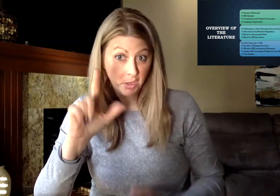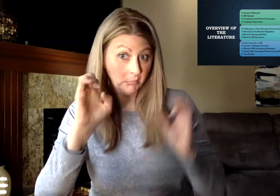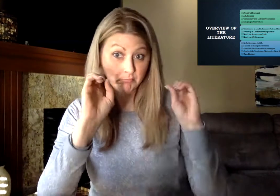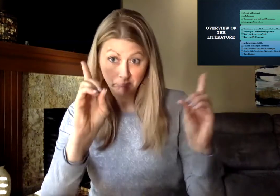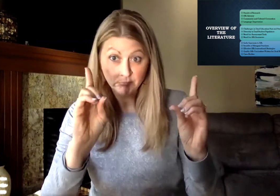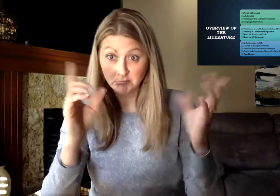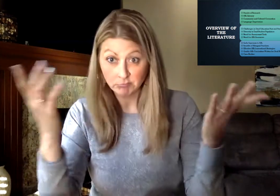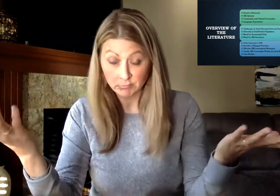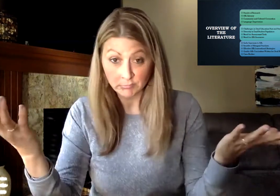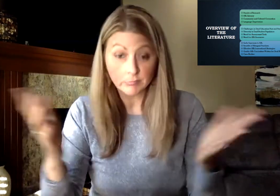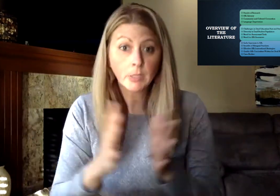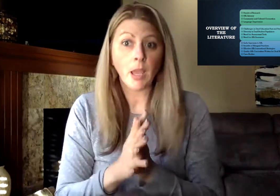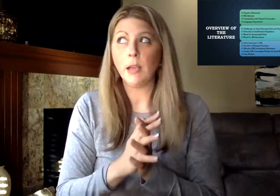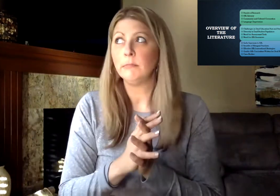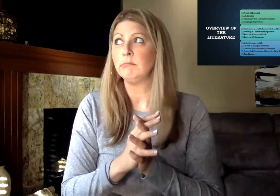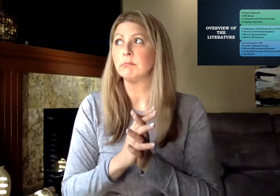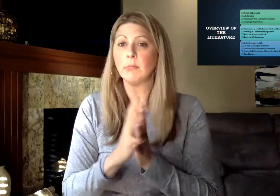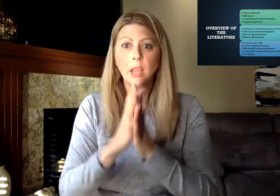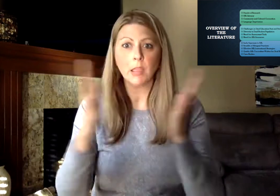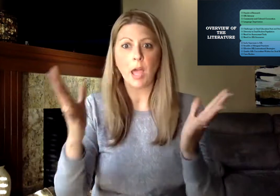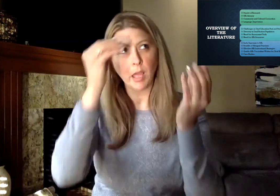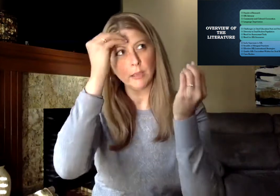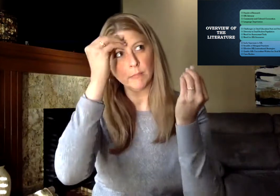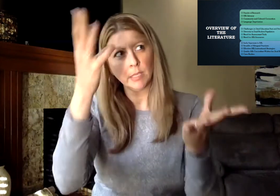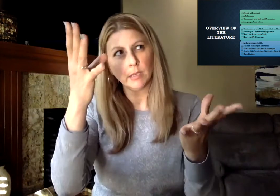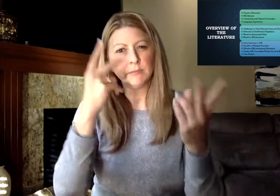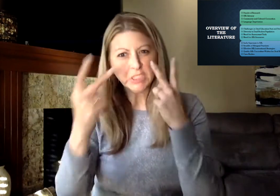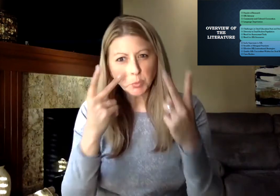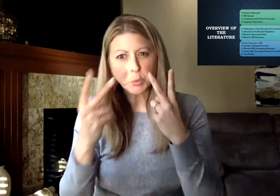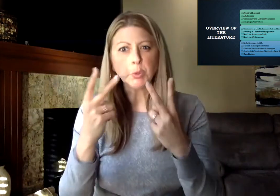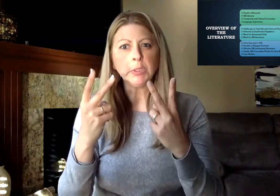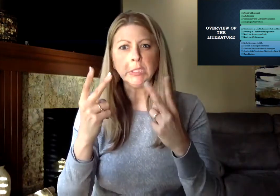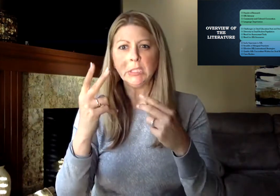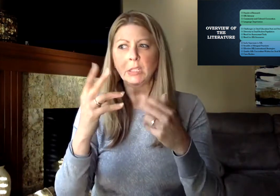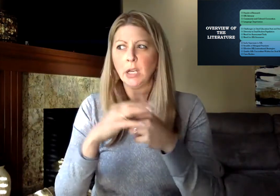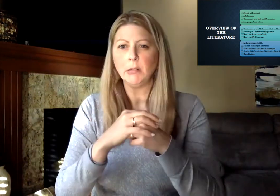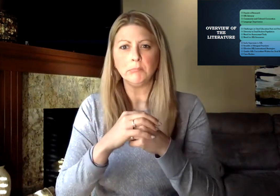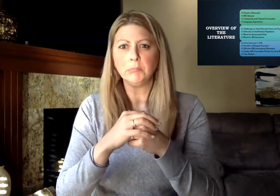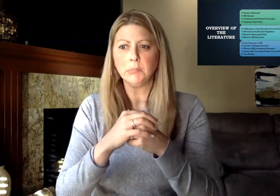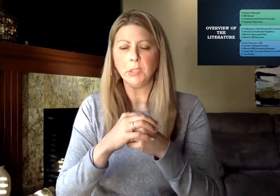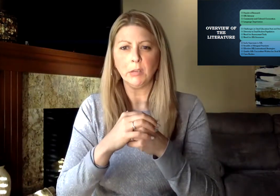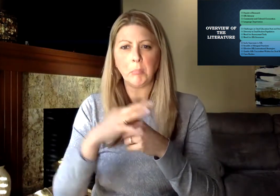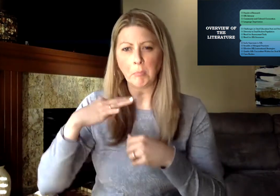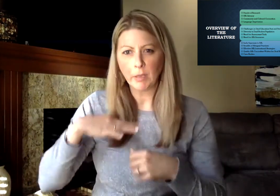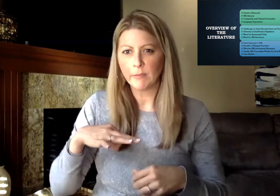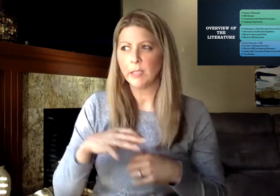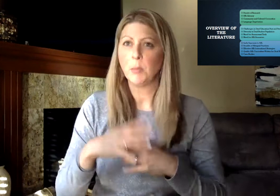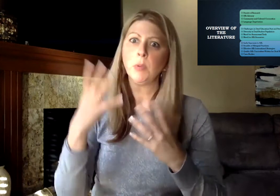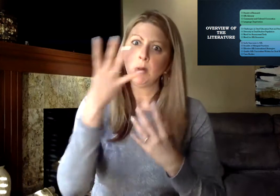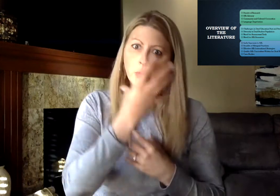of bilingual education. There was a lot of information about using visuals